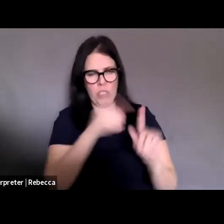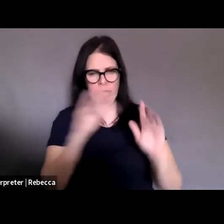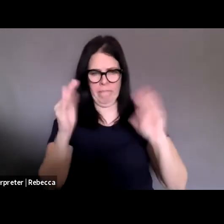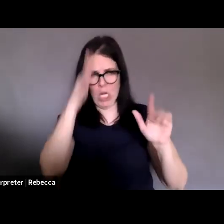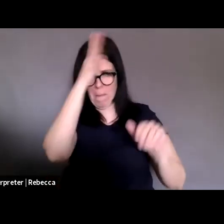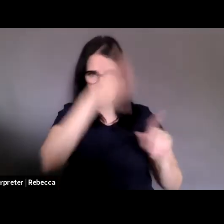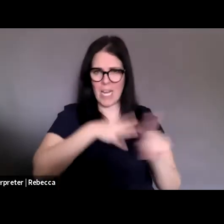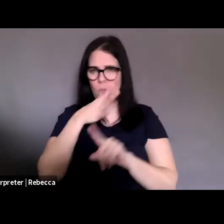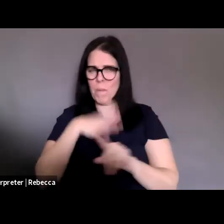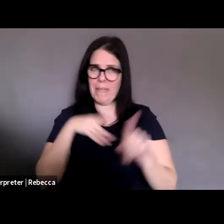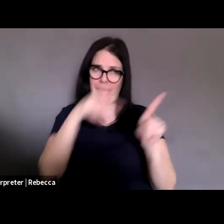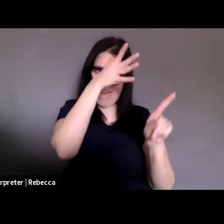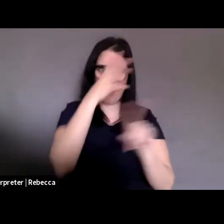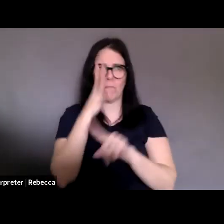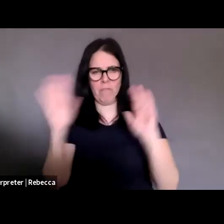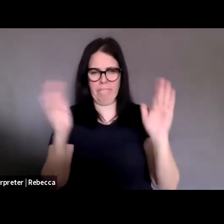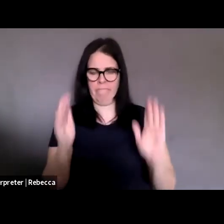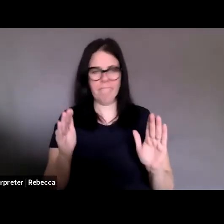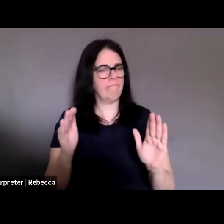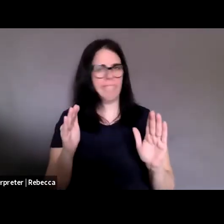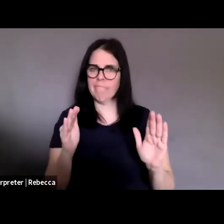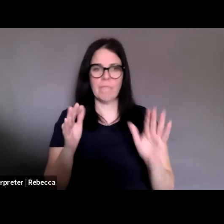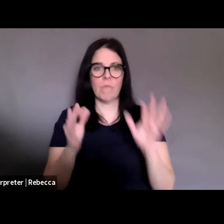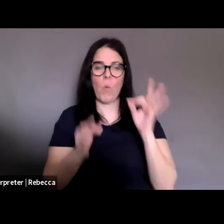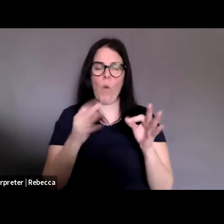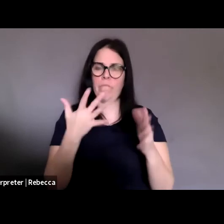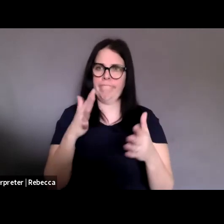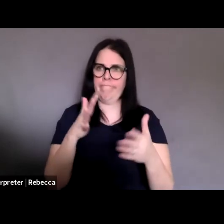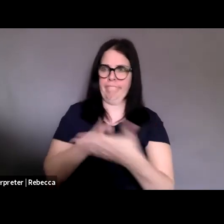represented in green on this slide.